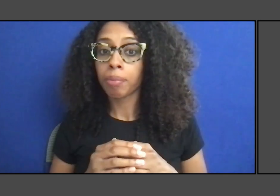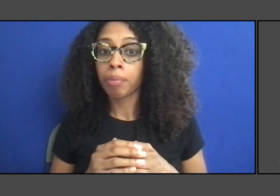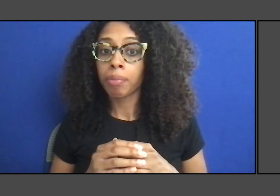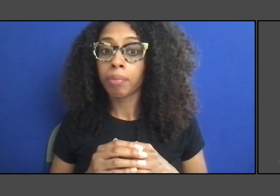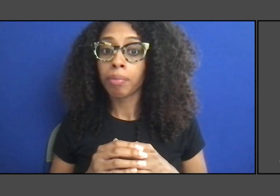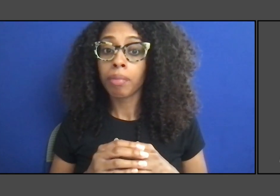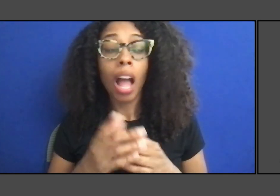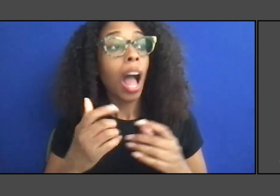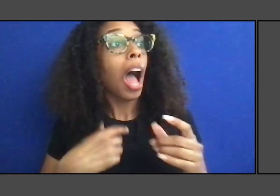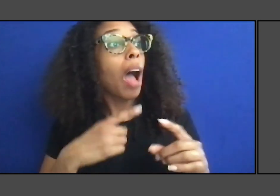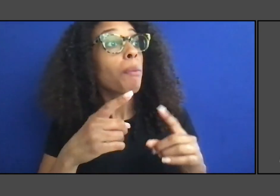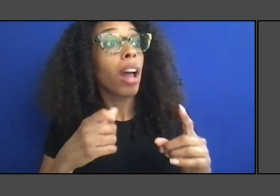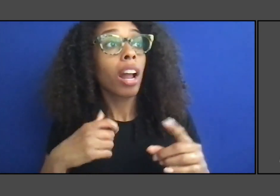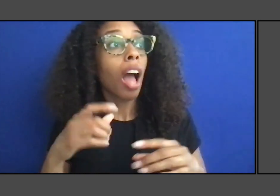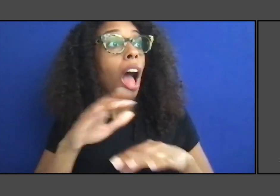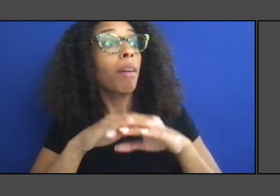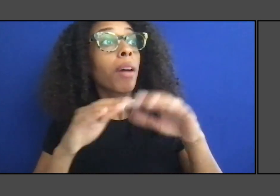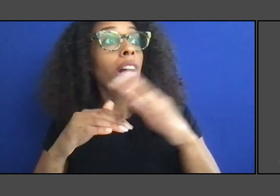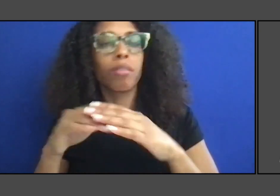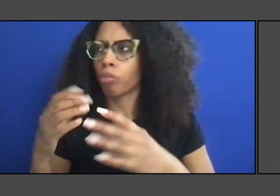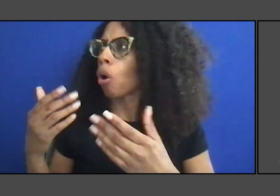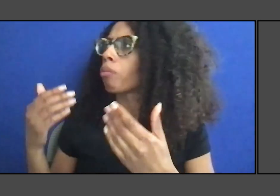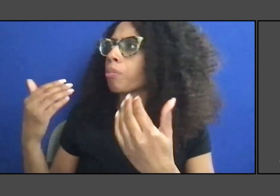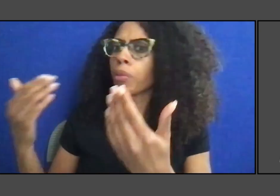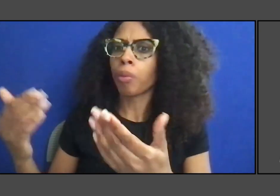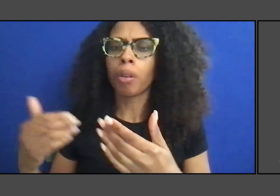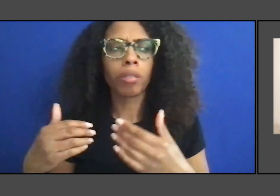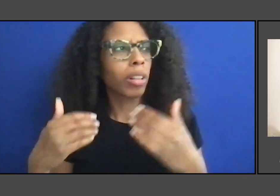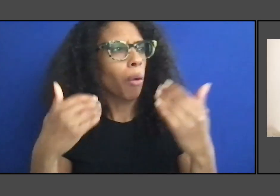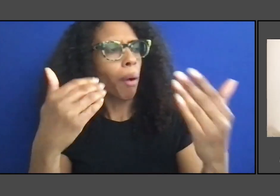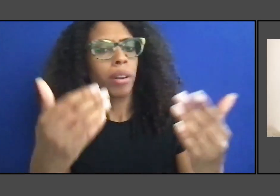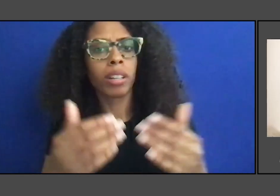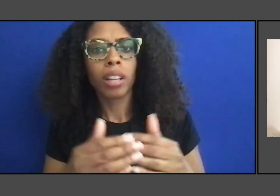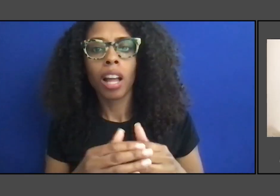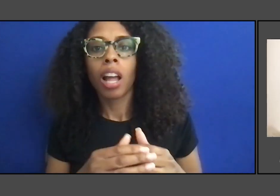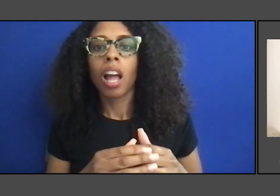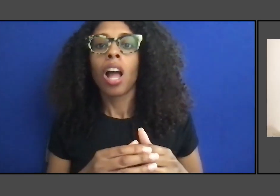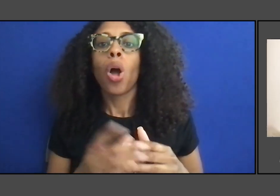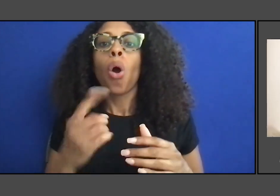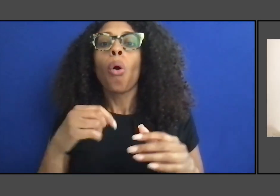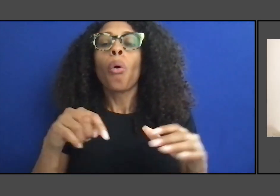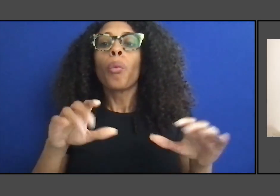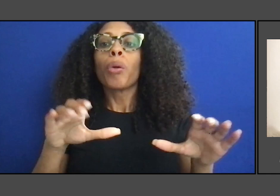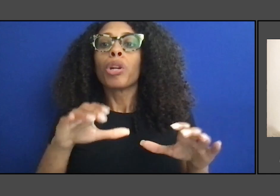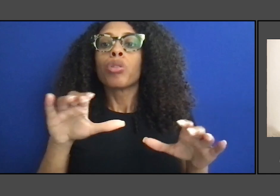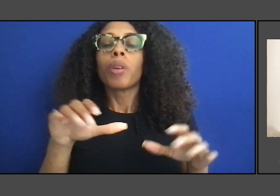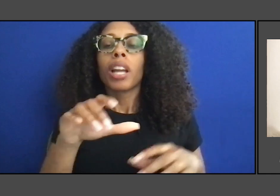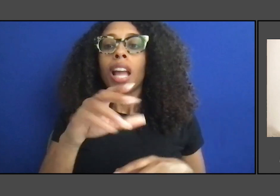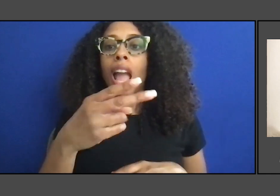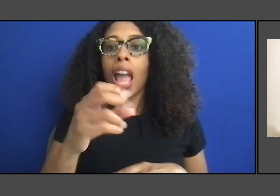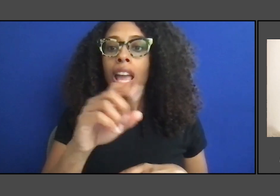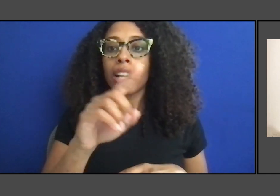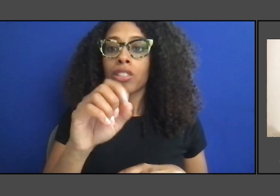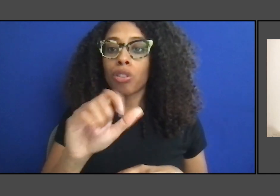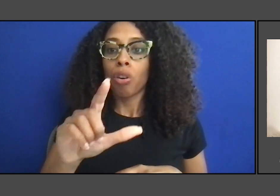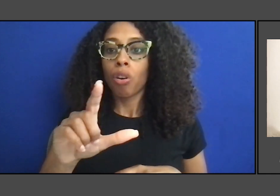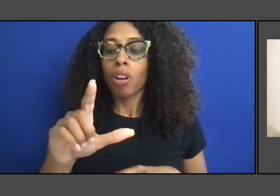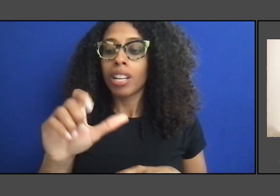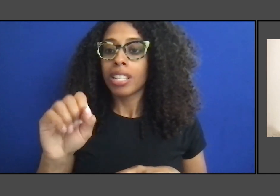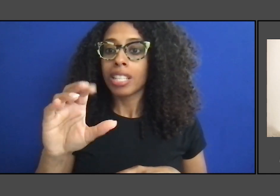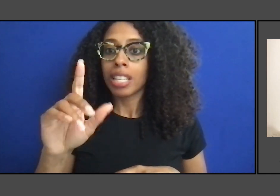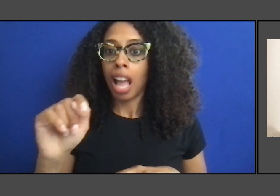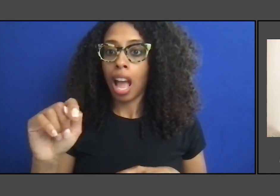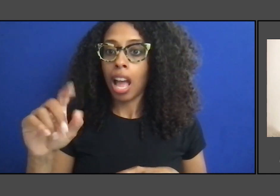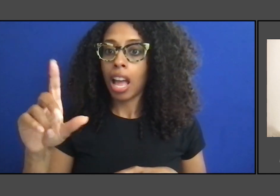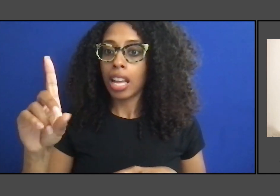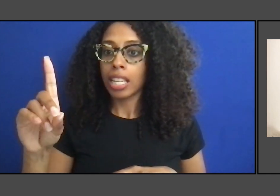said, you know, we were doing the Hazel Scott documentary, and a lot of Yes. younger artists said that